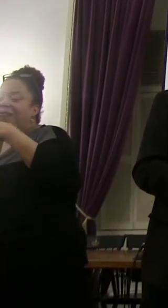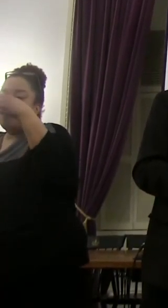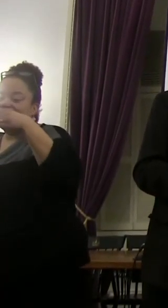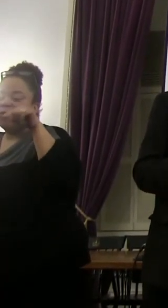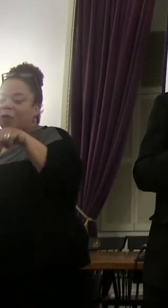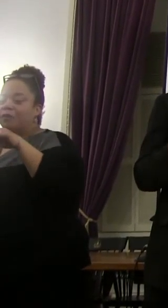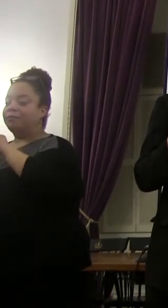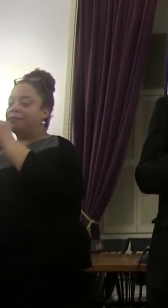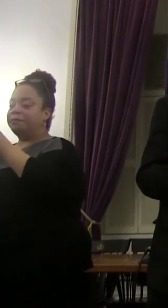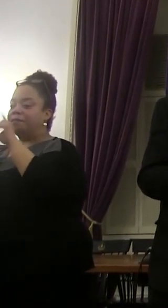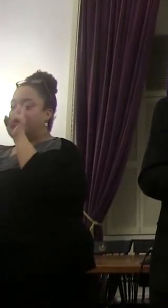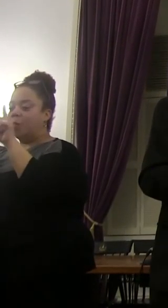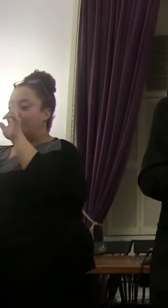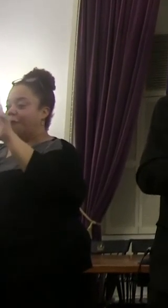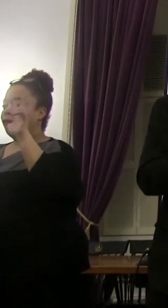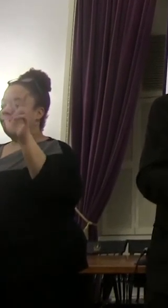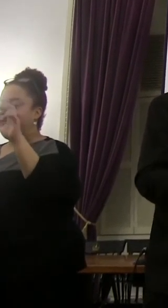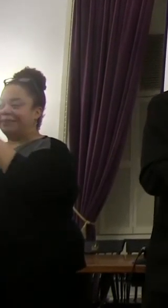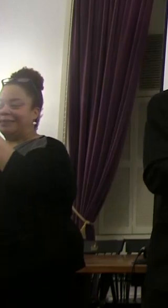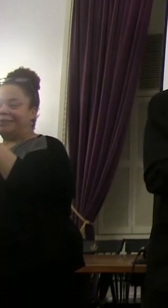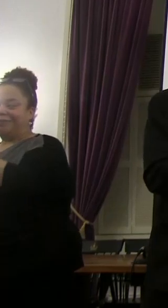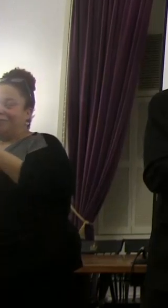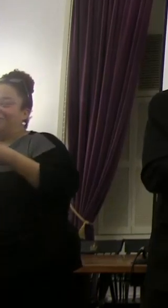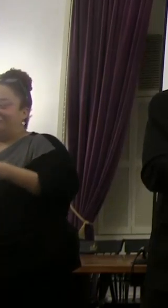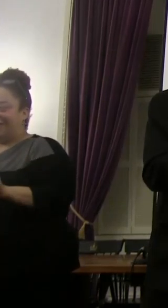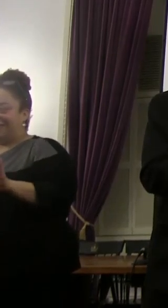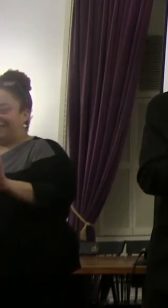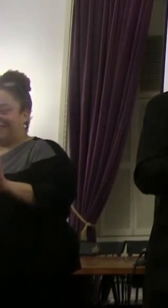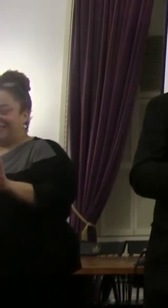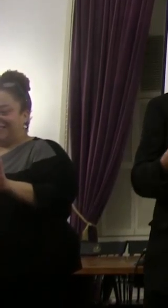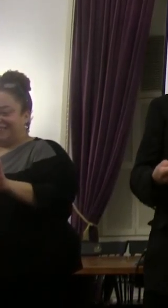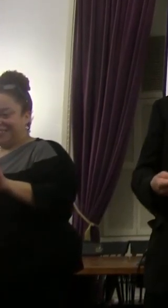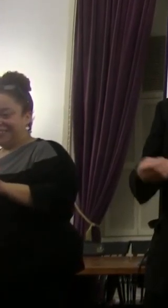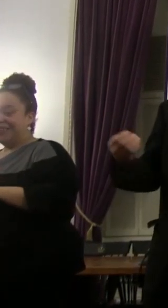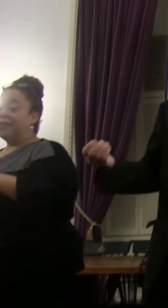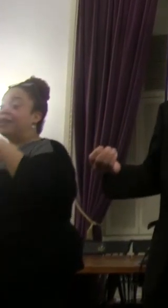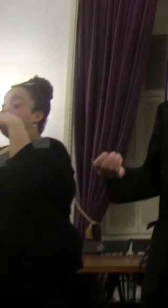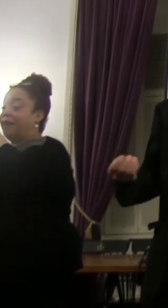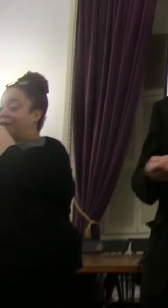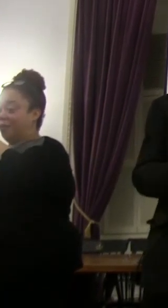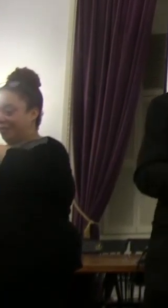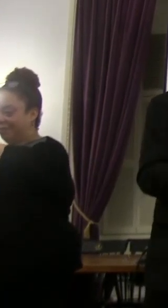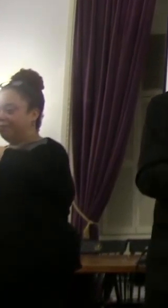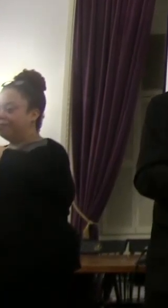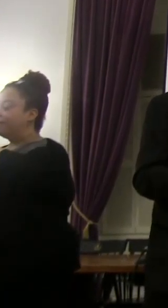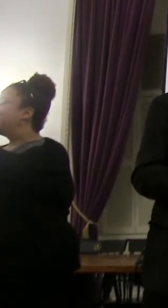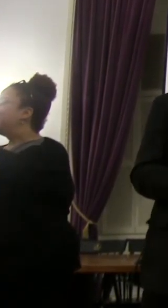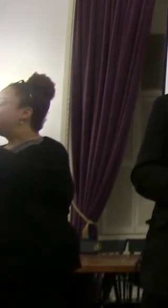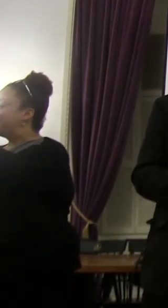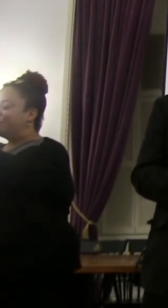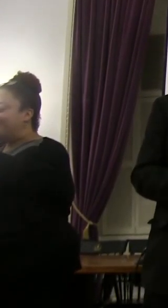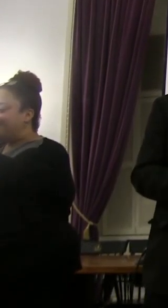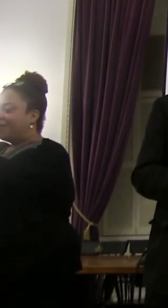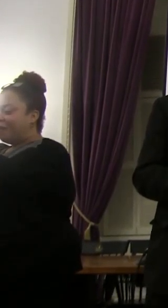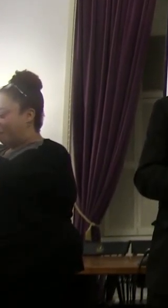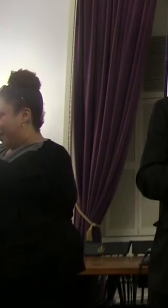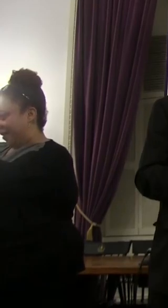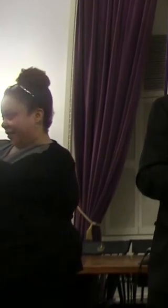in the highway division and the issues highway oversized load purpose because as I said him - truck driver by trade